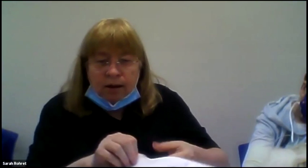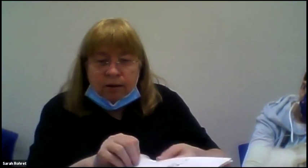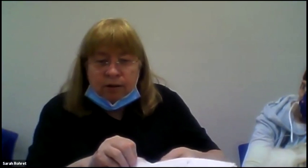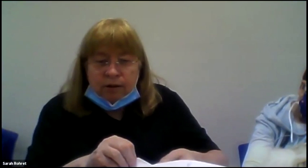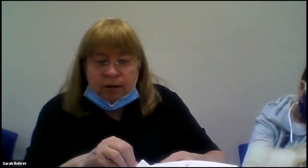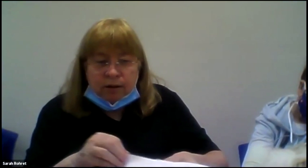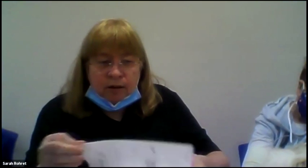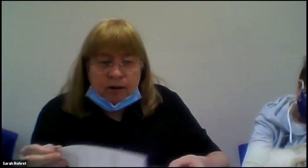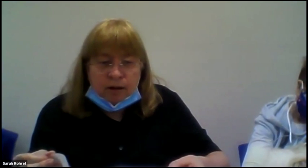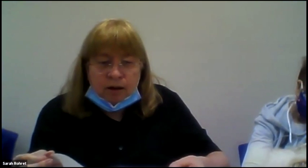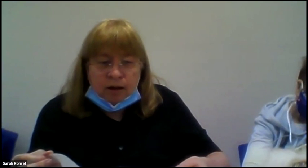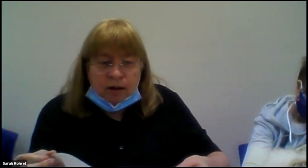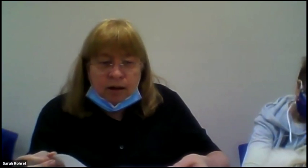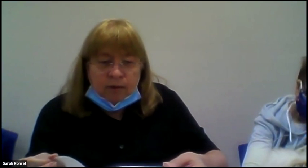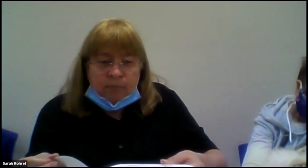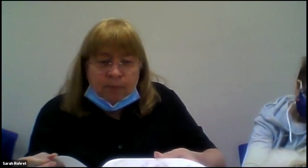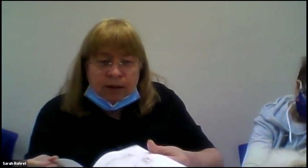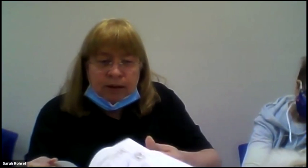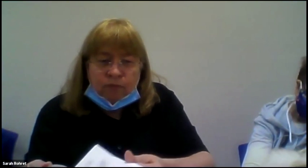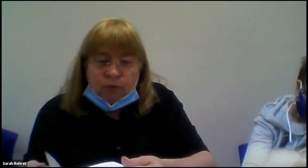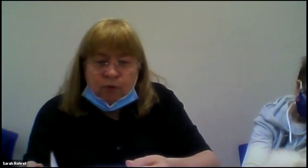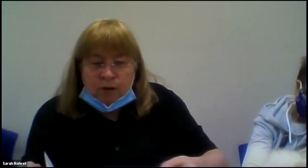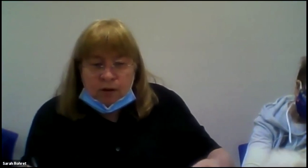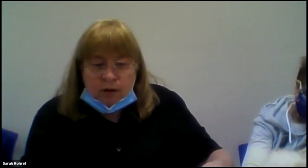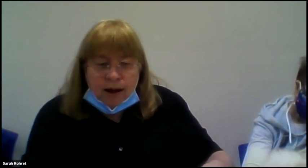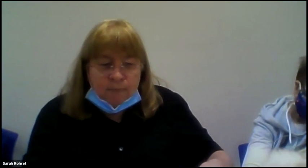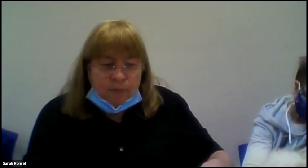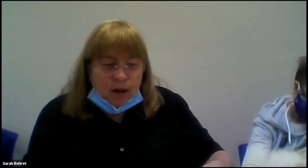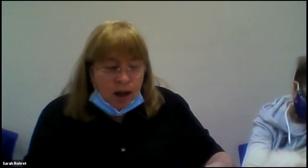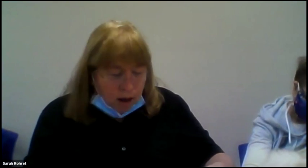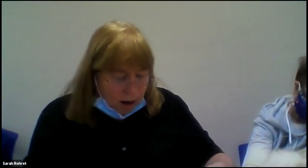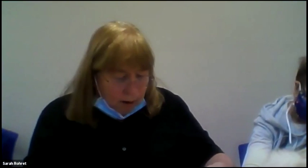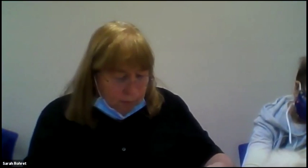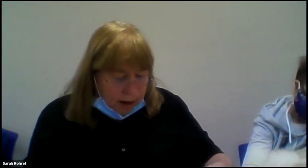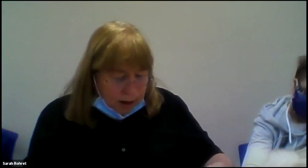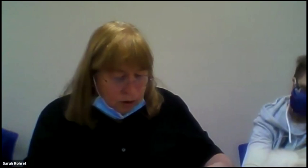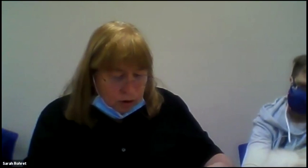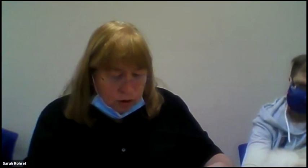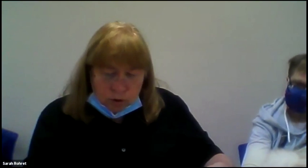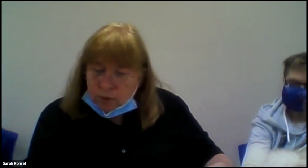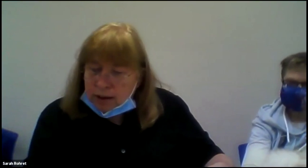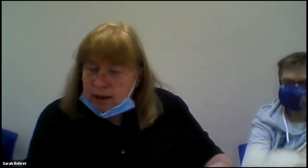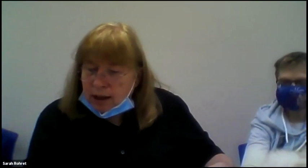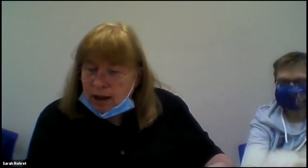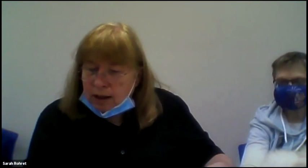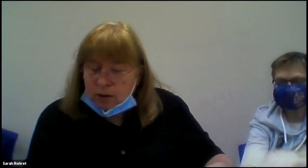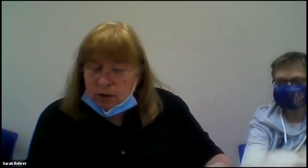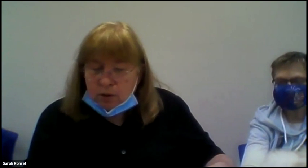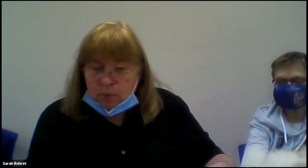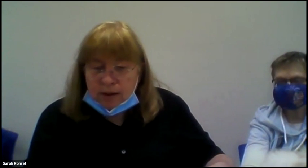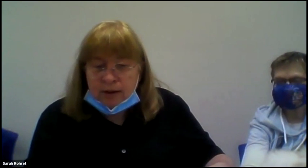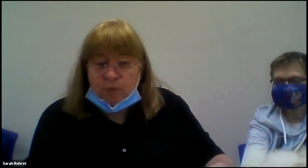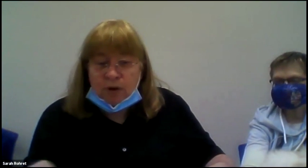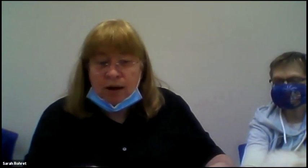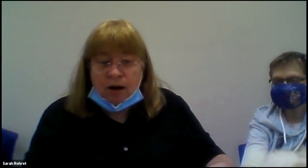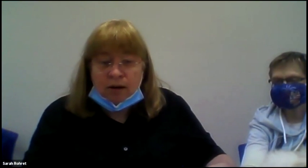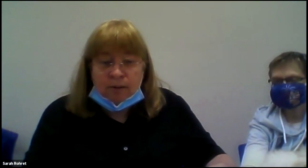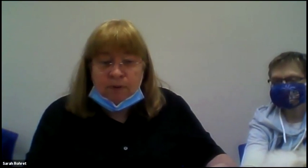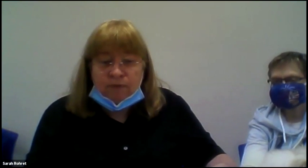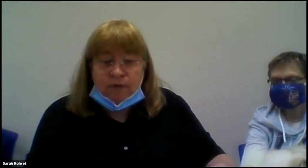here. Maybe it's in 4. Yeah. On page 20 and 21 are going to be